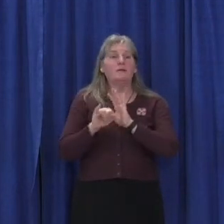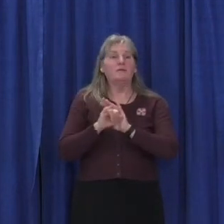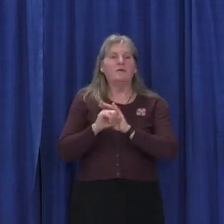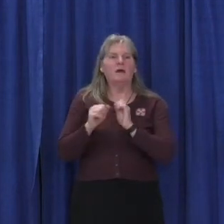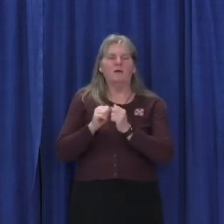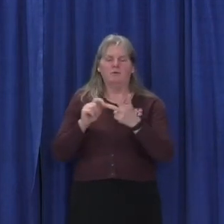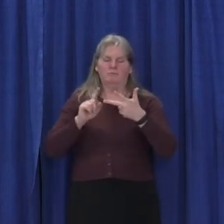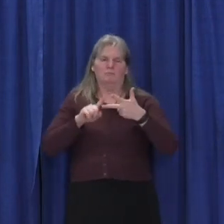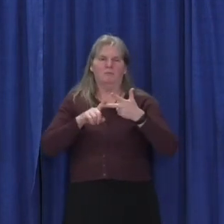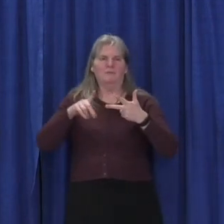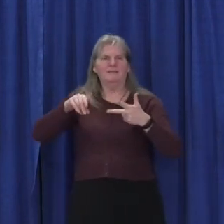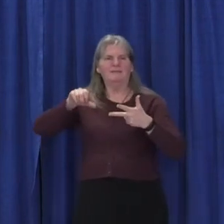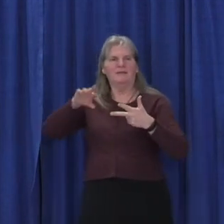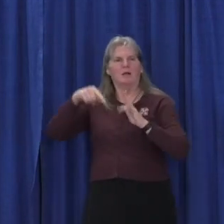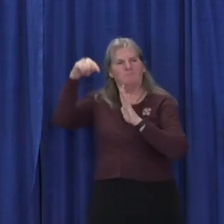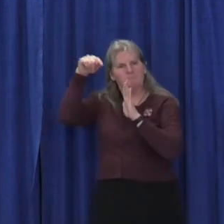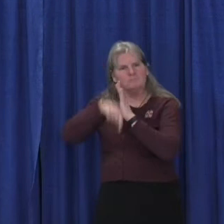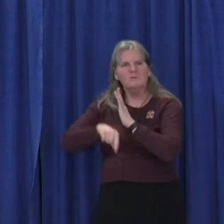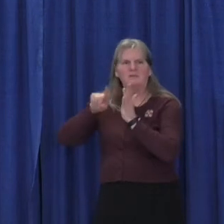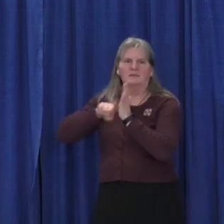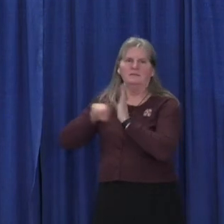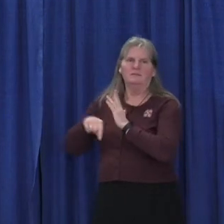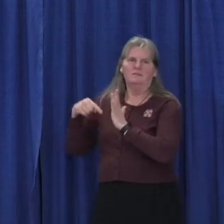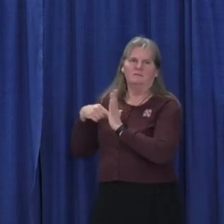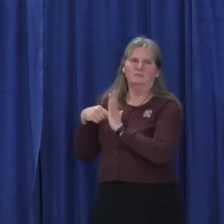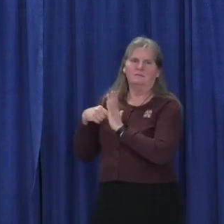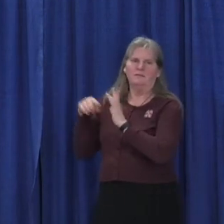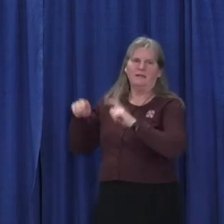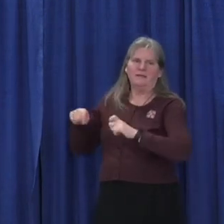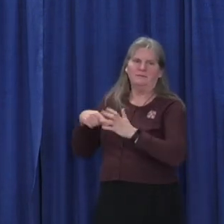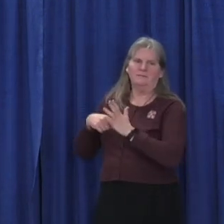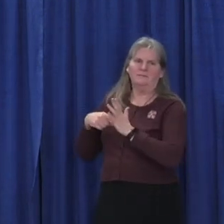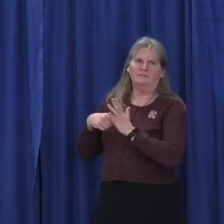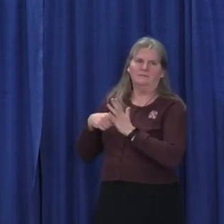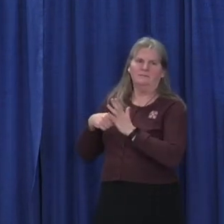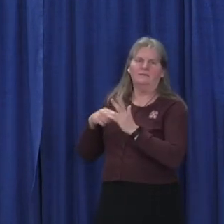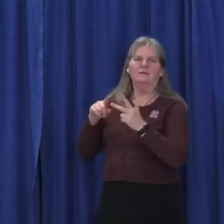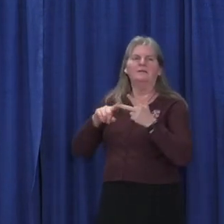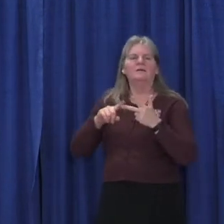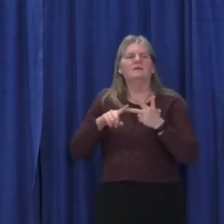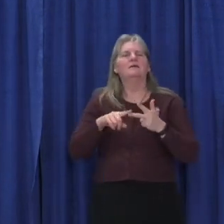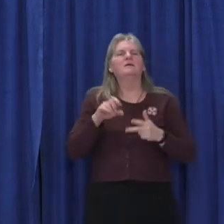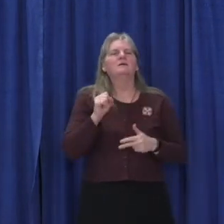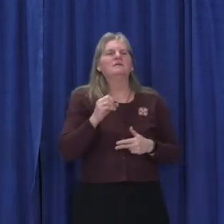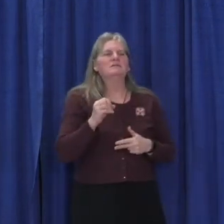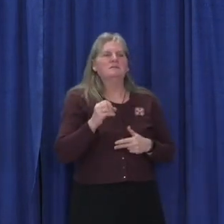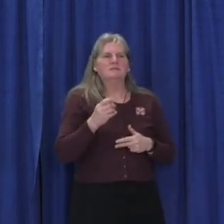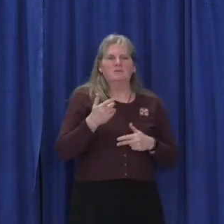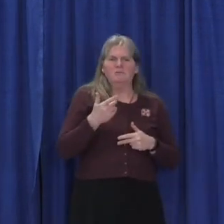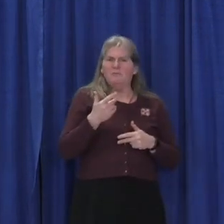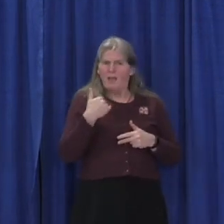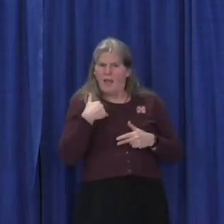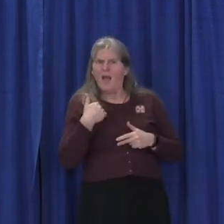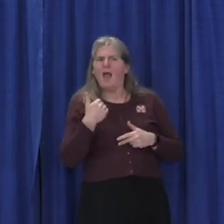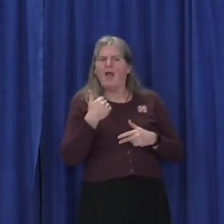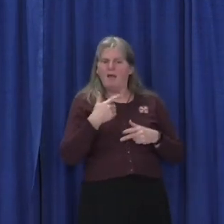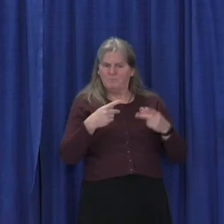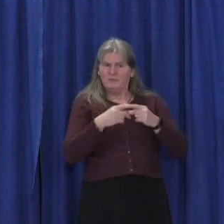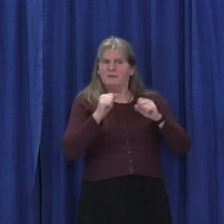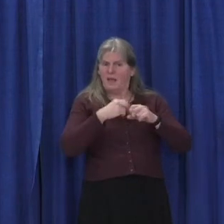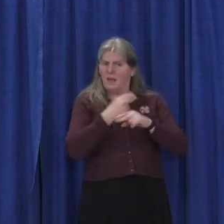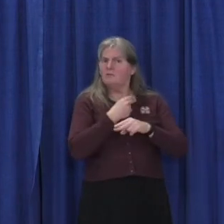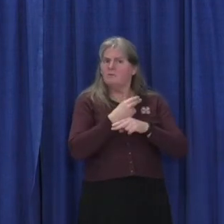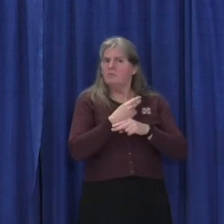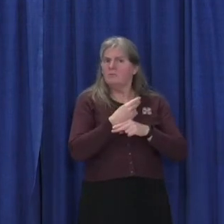So we are looking at the role of rapid testing and the best place for it in our system here in Yukon. We are using